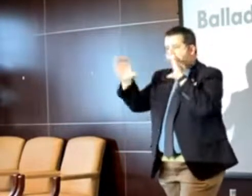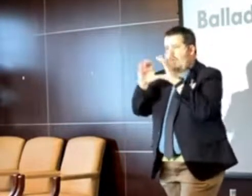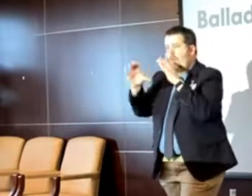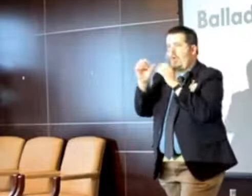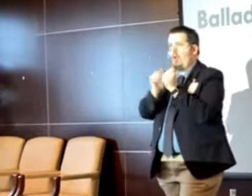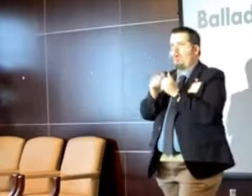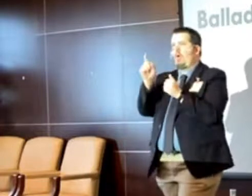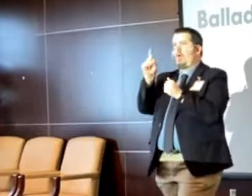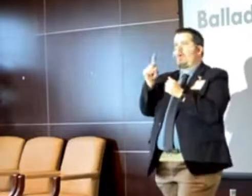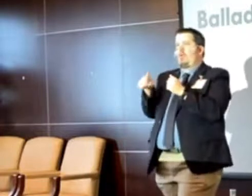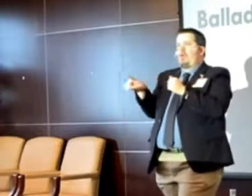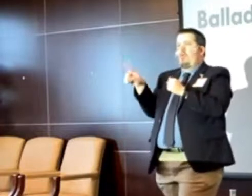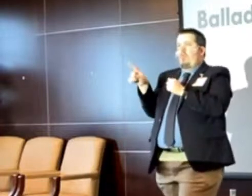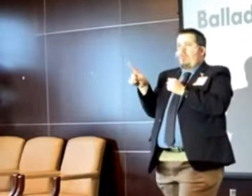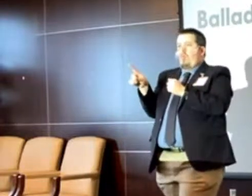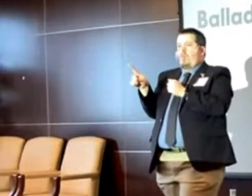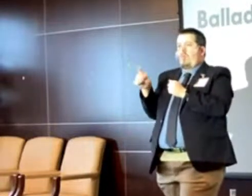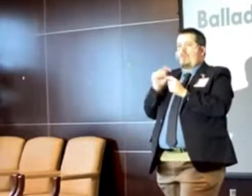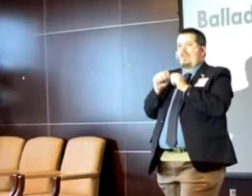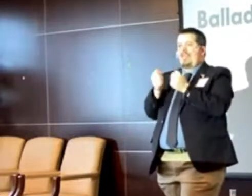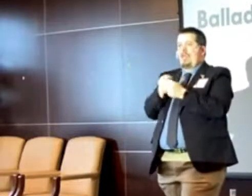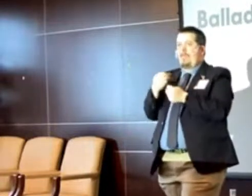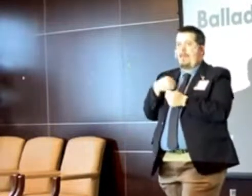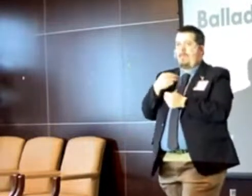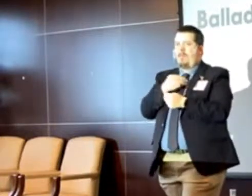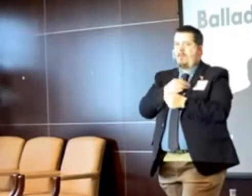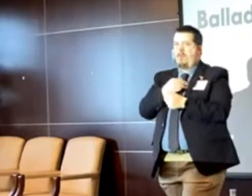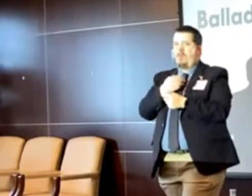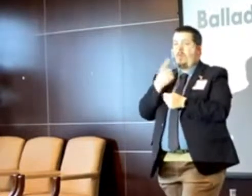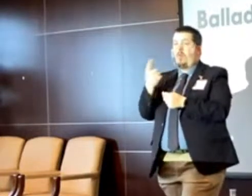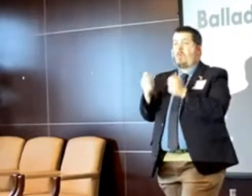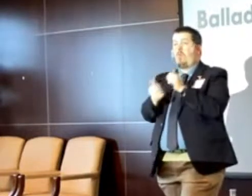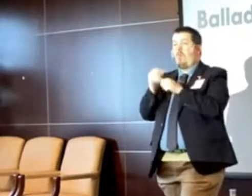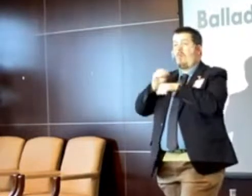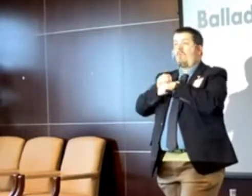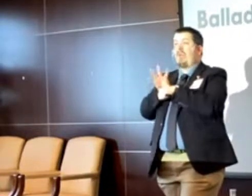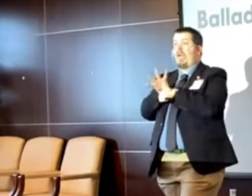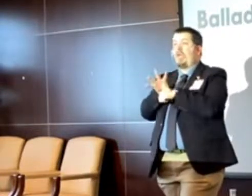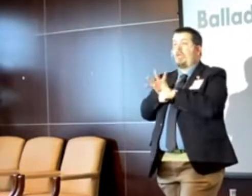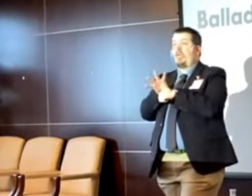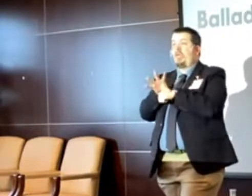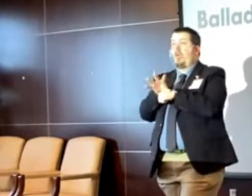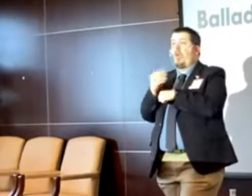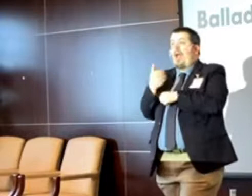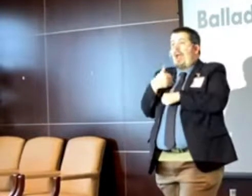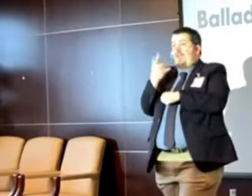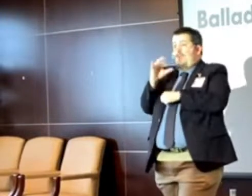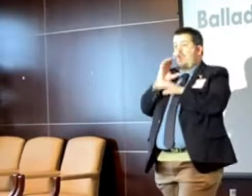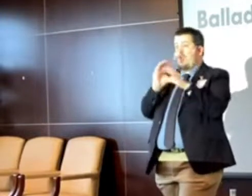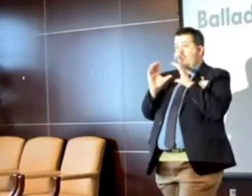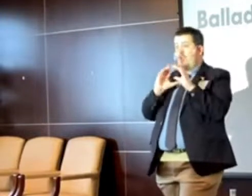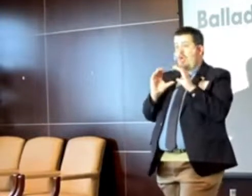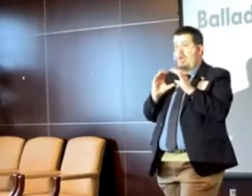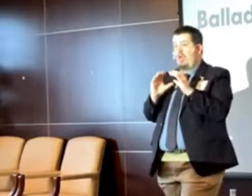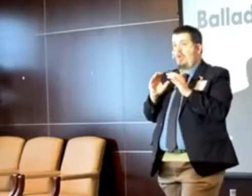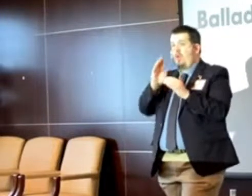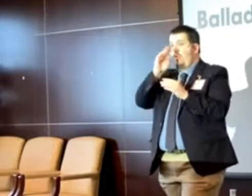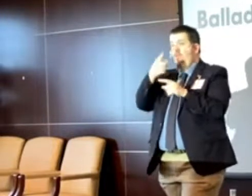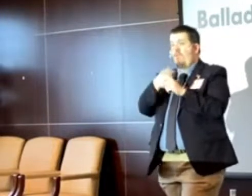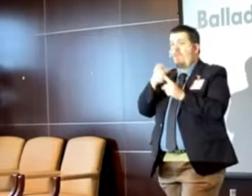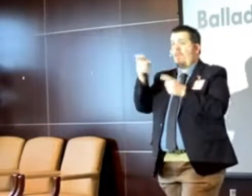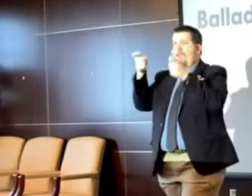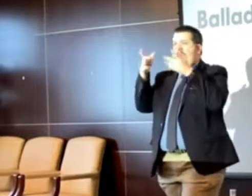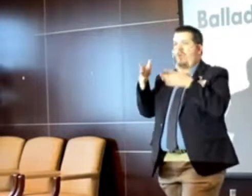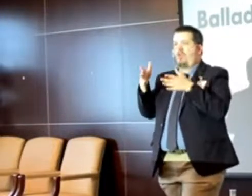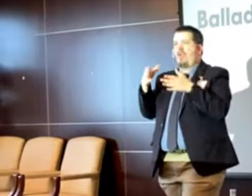with the team members. One of the most effective mechanisms we have for communication is it comes directly from their